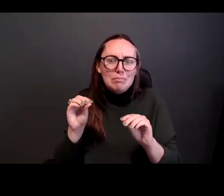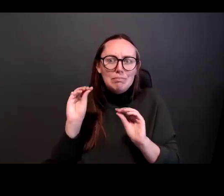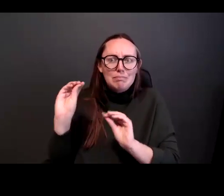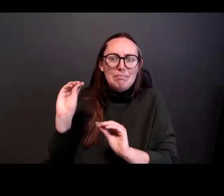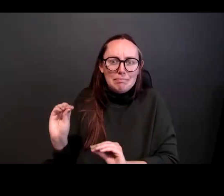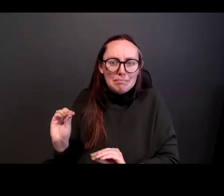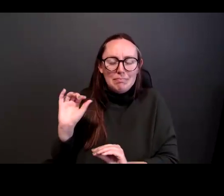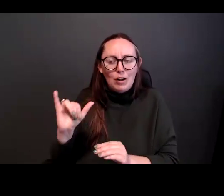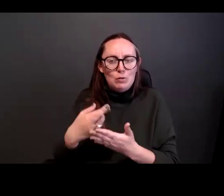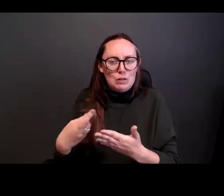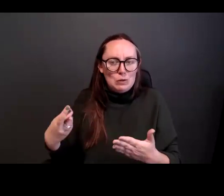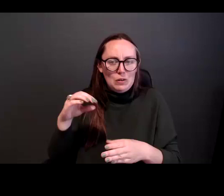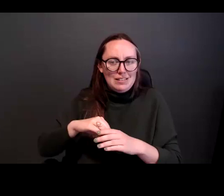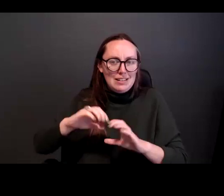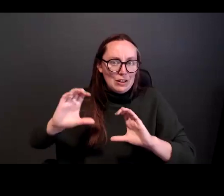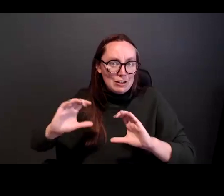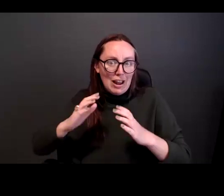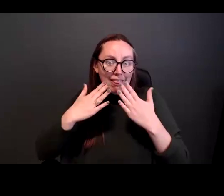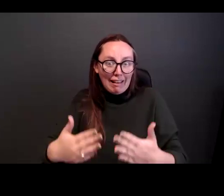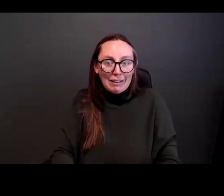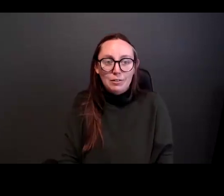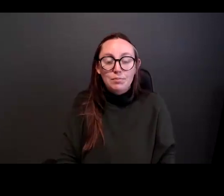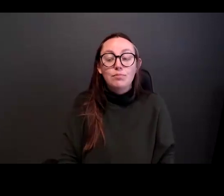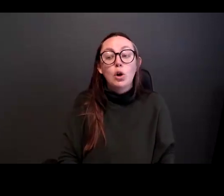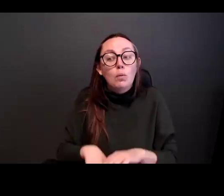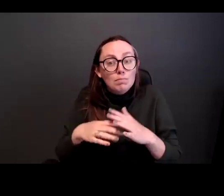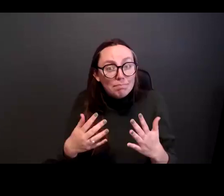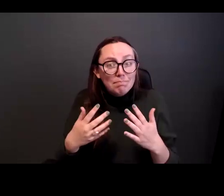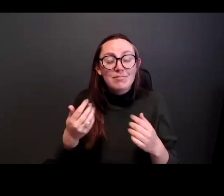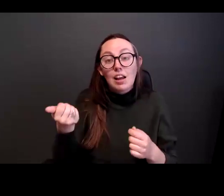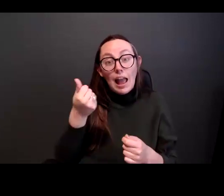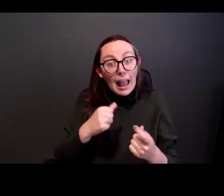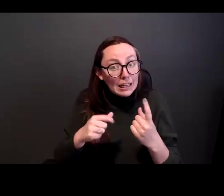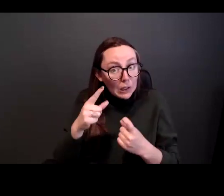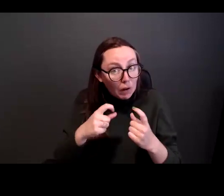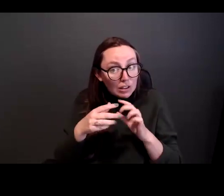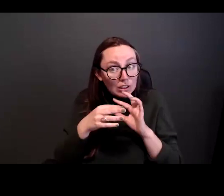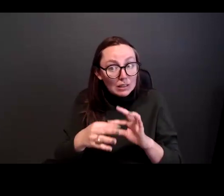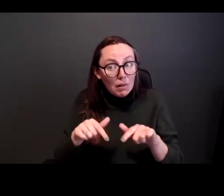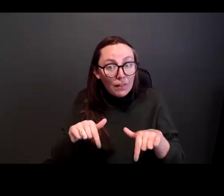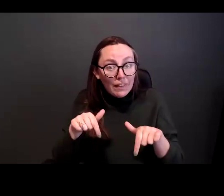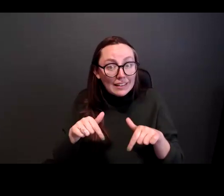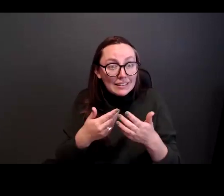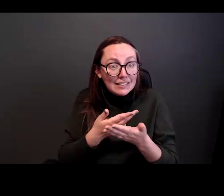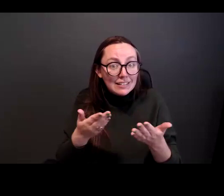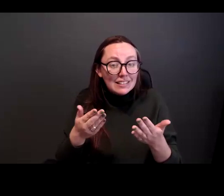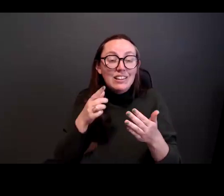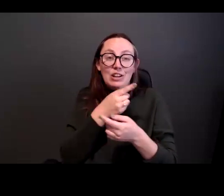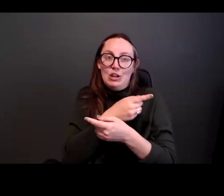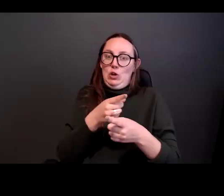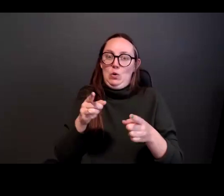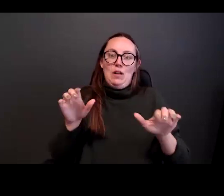there. So any questions about all that? Y'all did a really great job